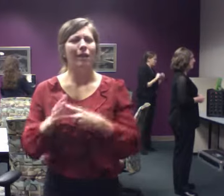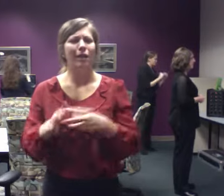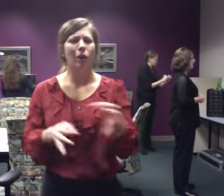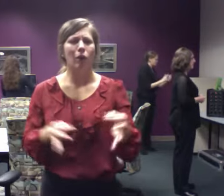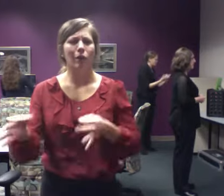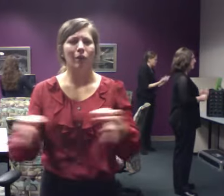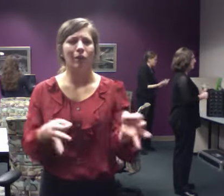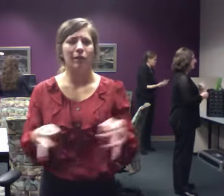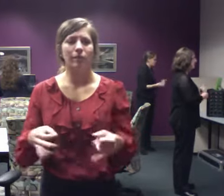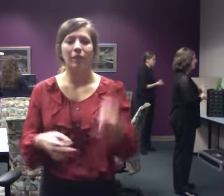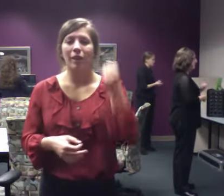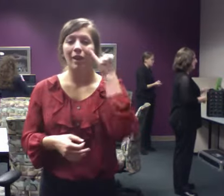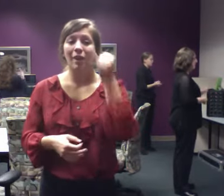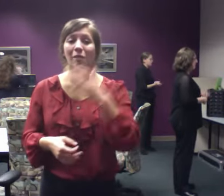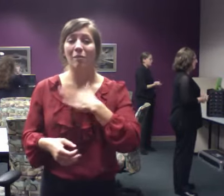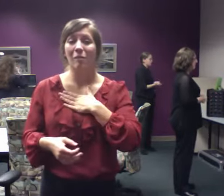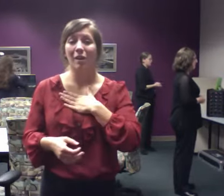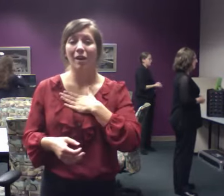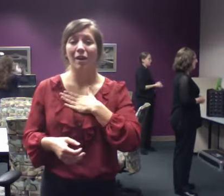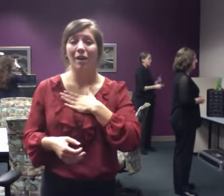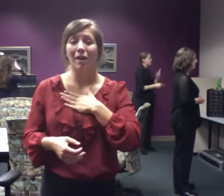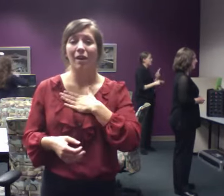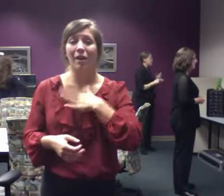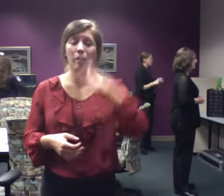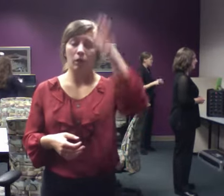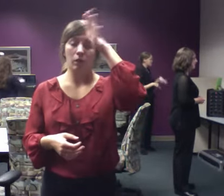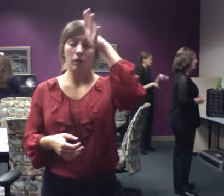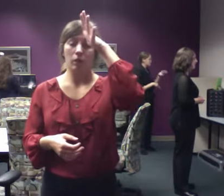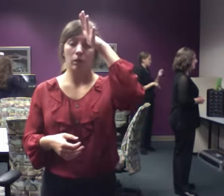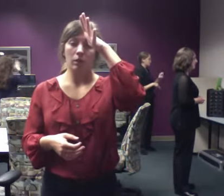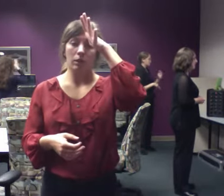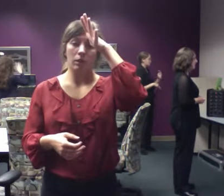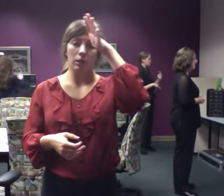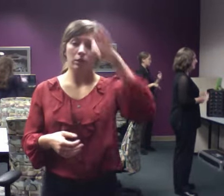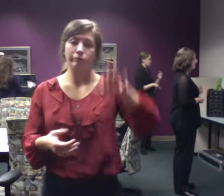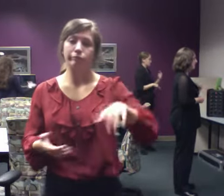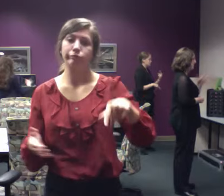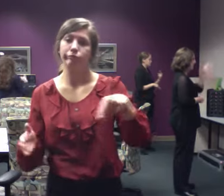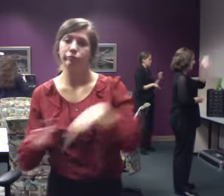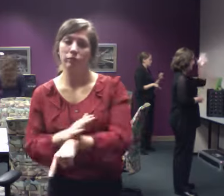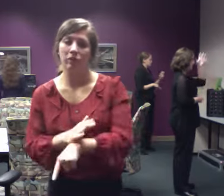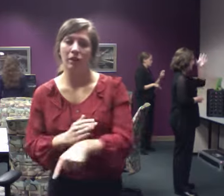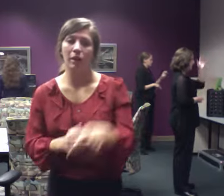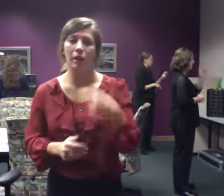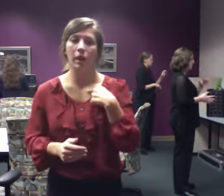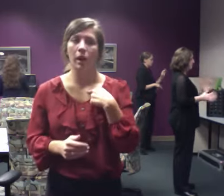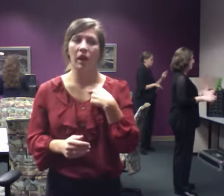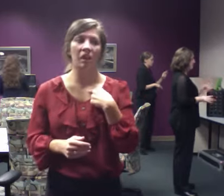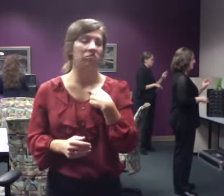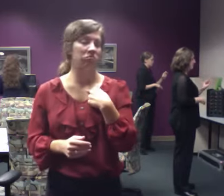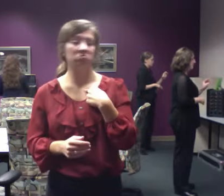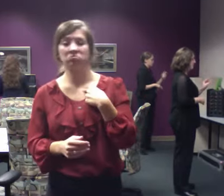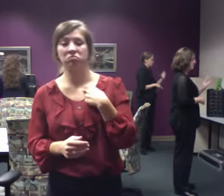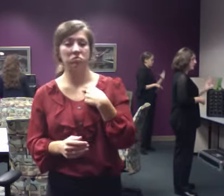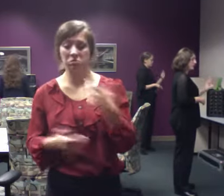would have been killed during World War II, I would not have been here. So not only do you kill the actual people at the